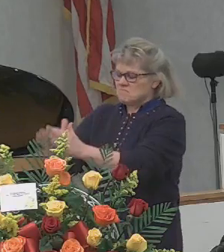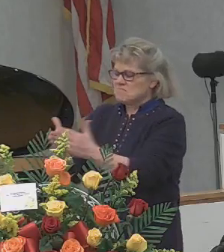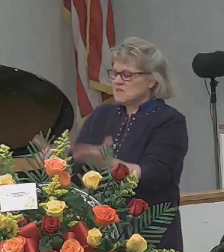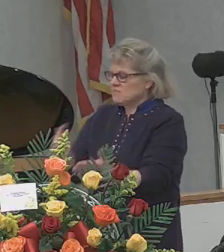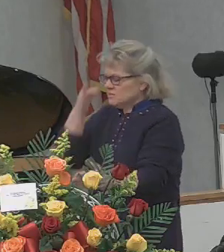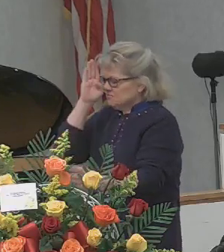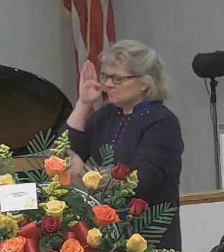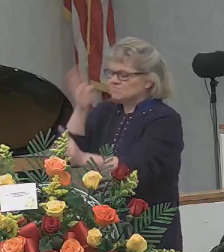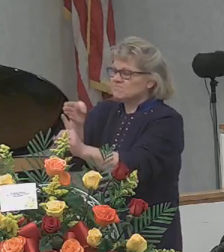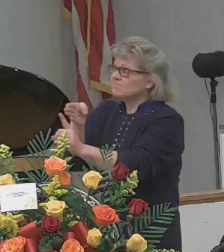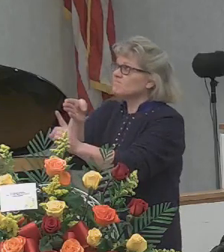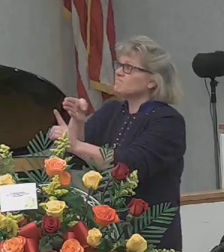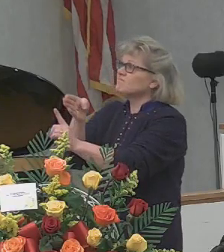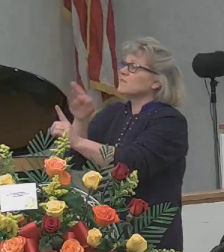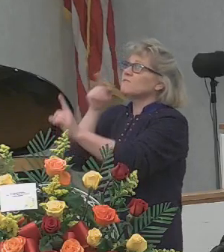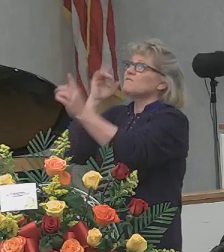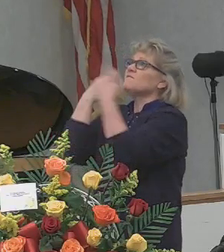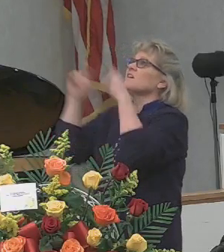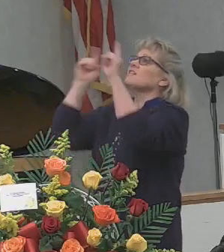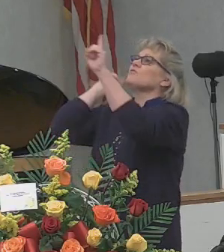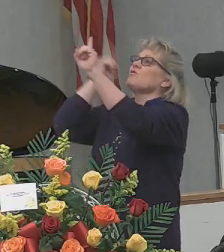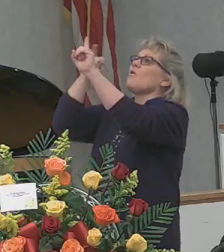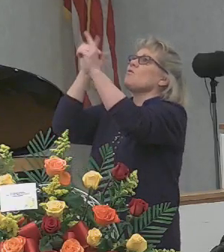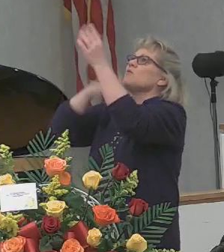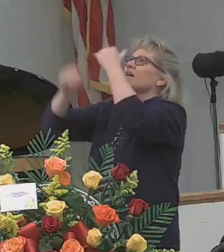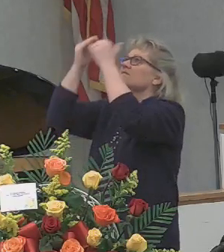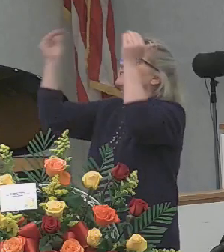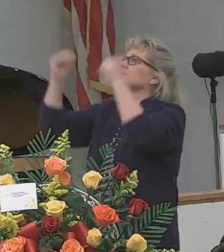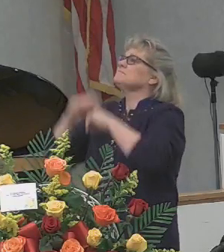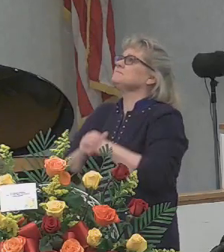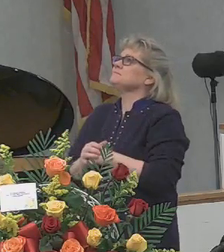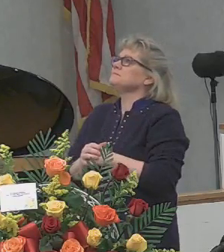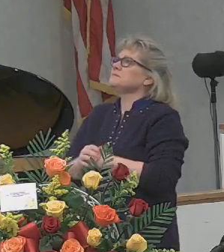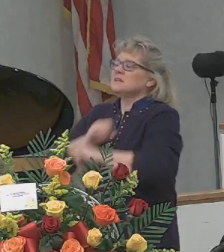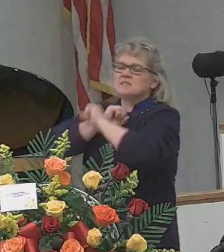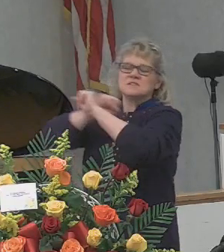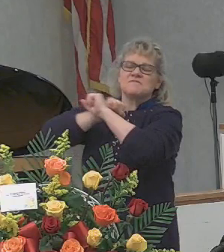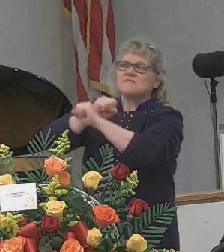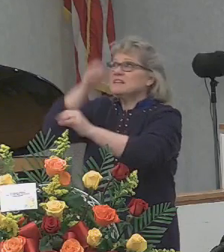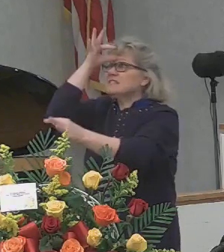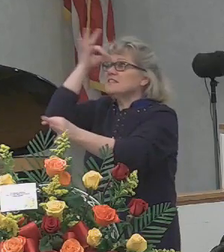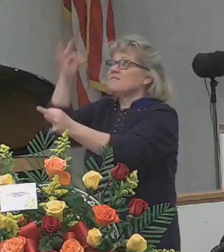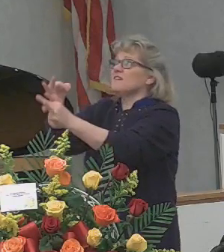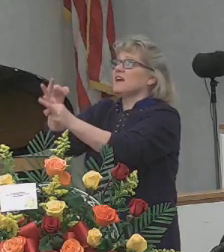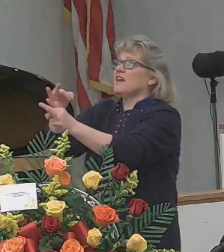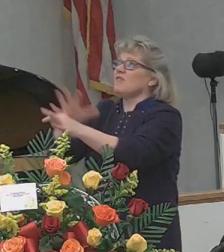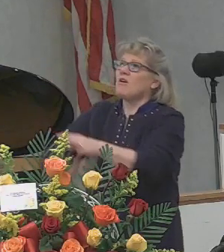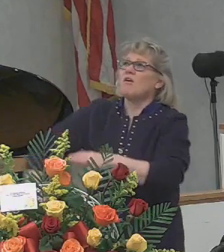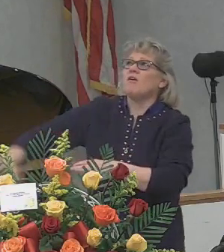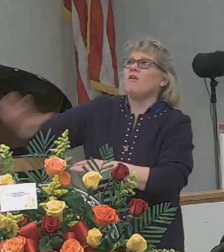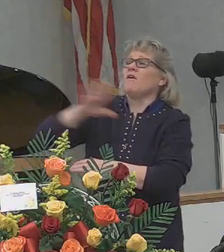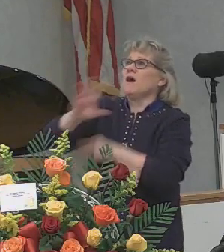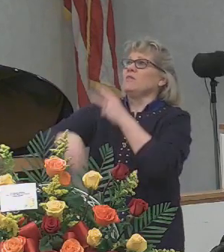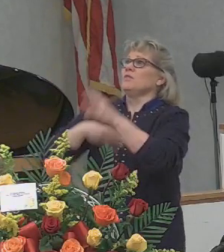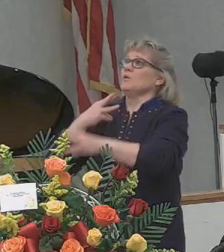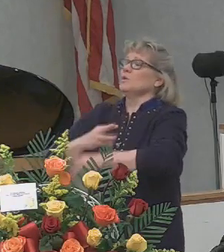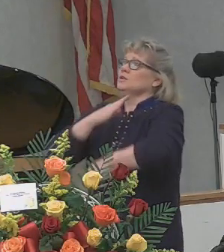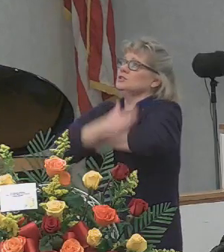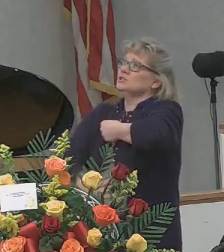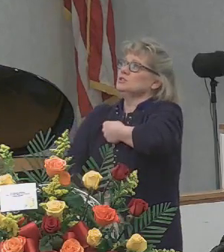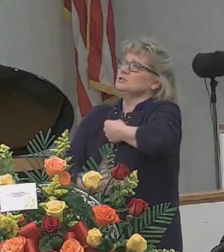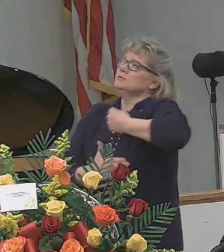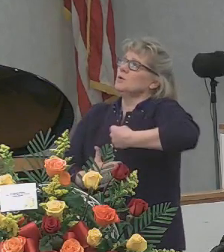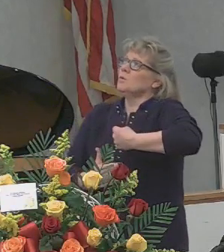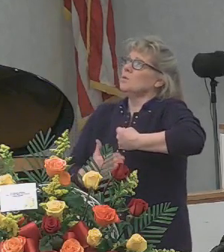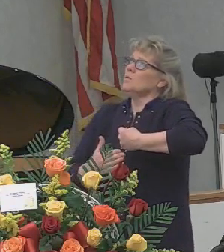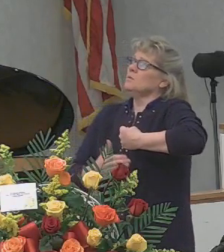towards the mark of his final goal. He defends the faith throughout the world, while to his shield he desperately